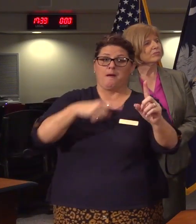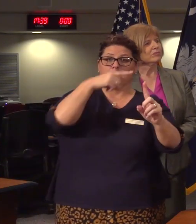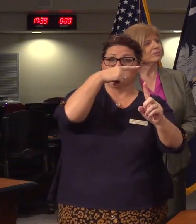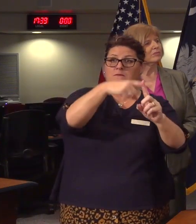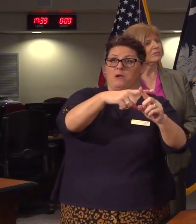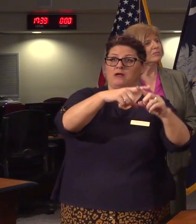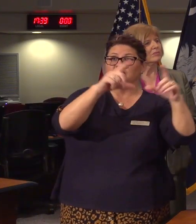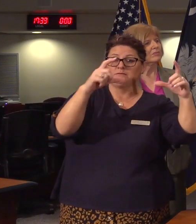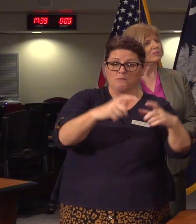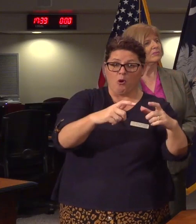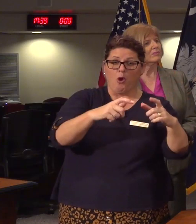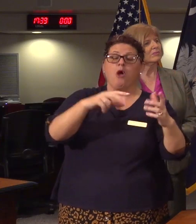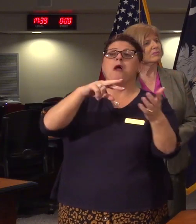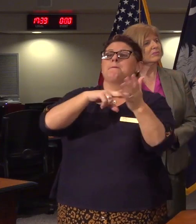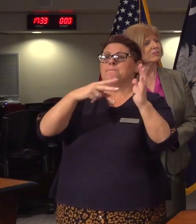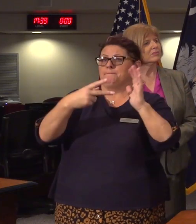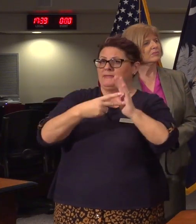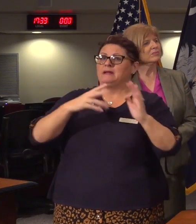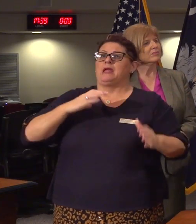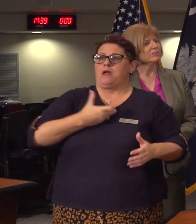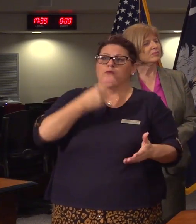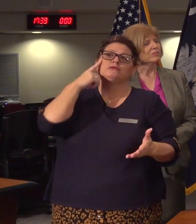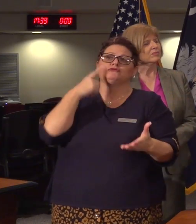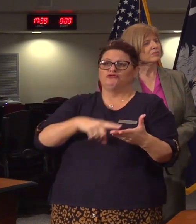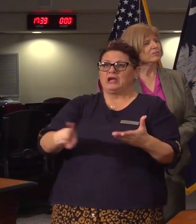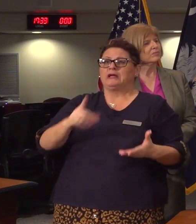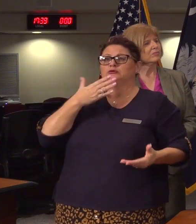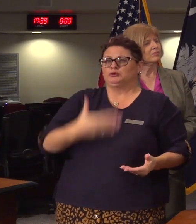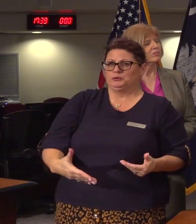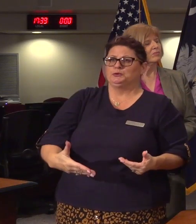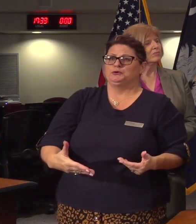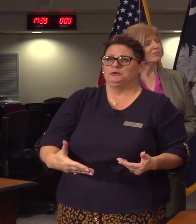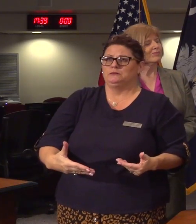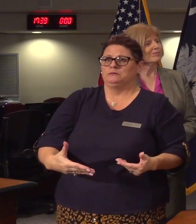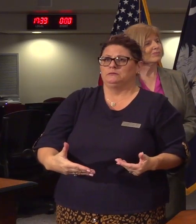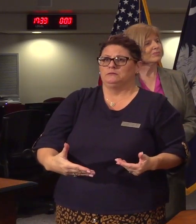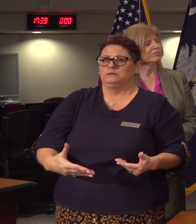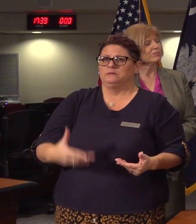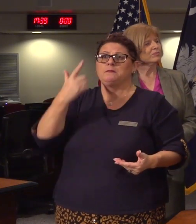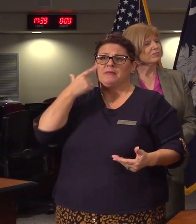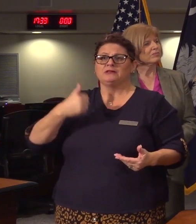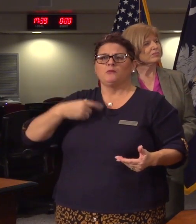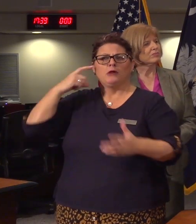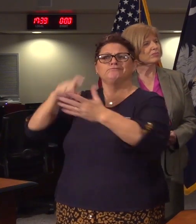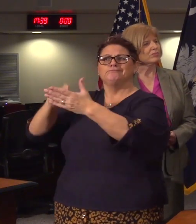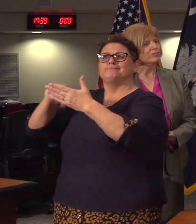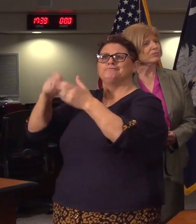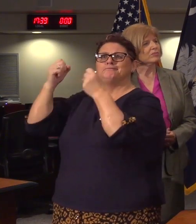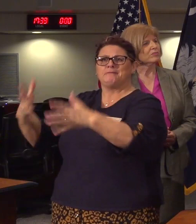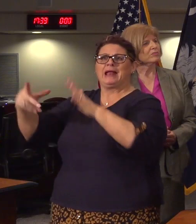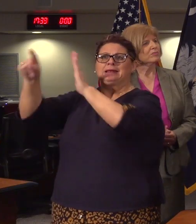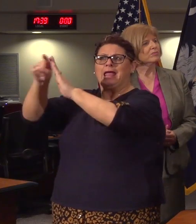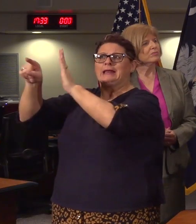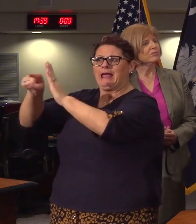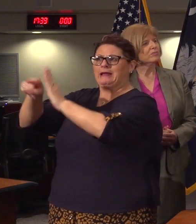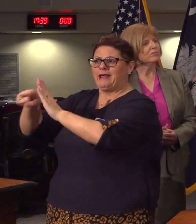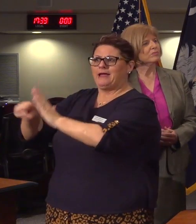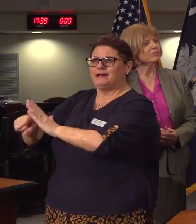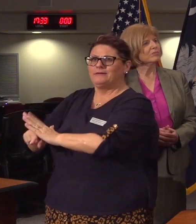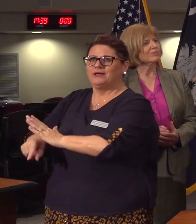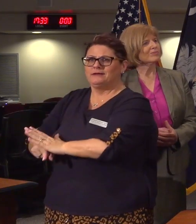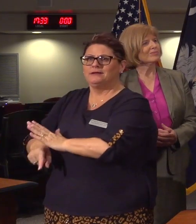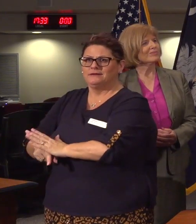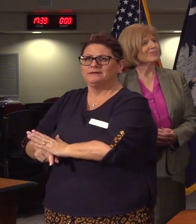we're doing is reasonable because we are detecting a fair number of negative individuals. And also, as we